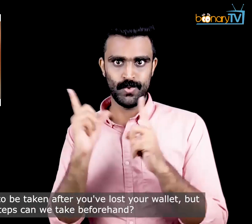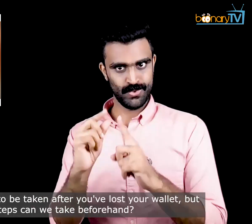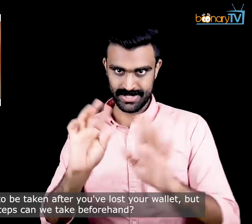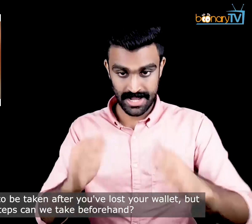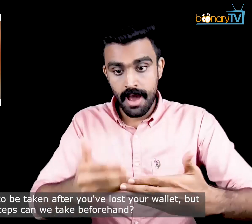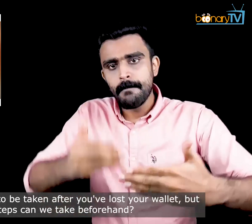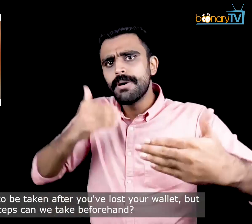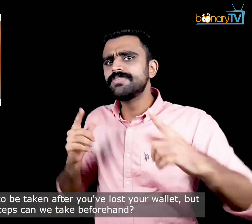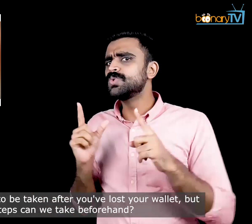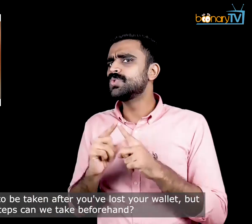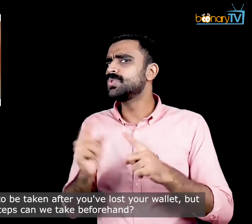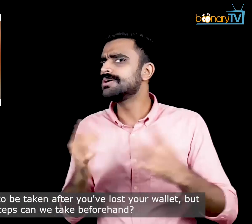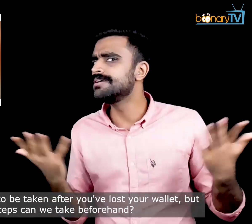what steps can we take beforehand?